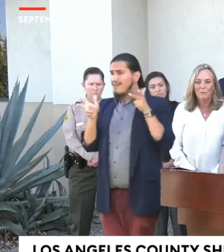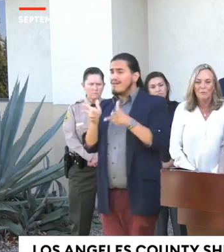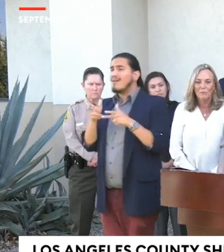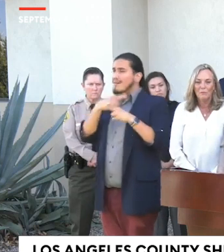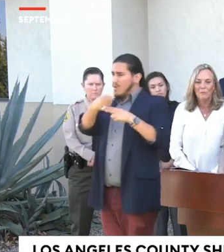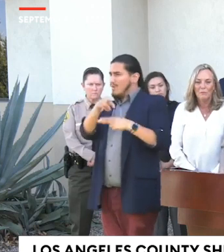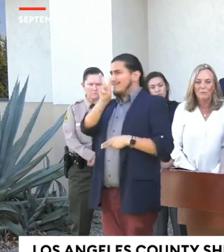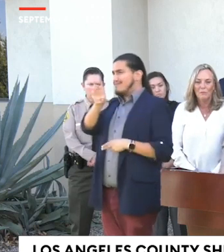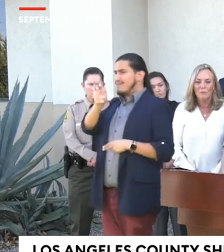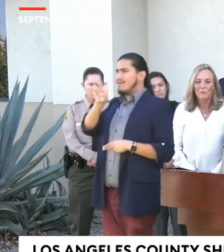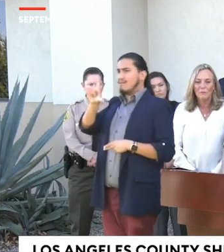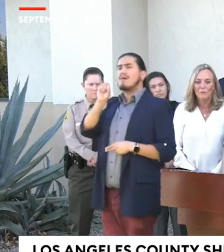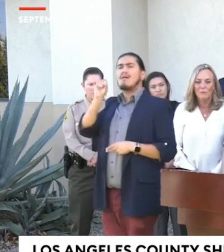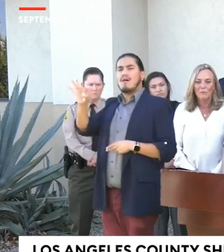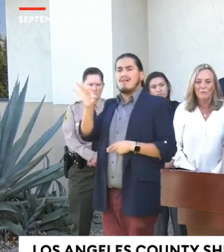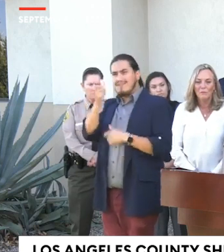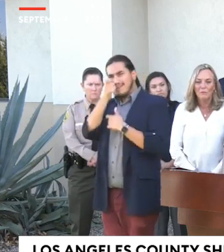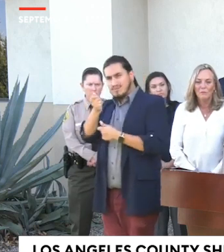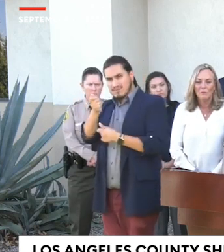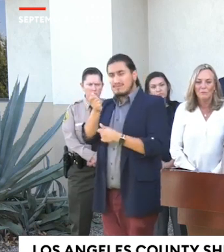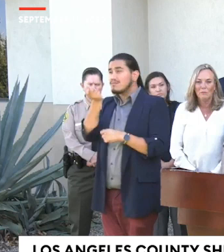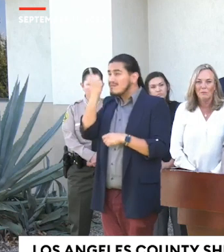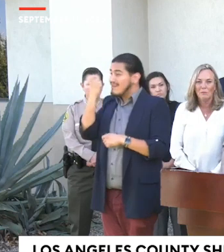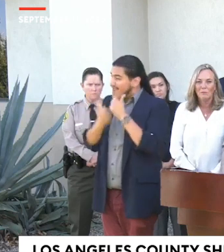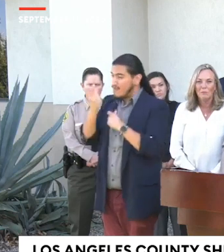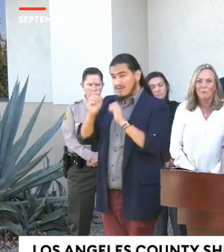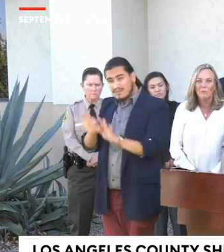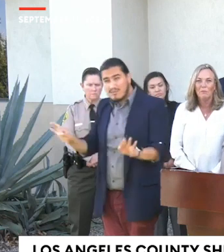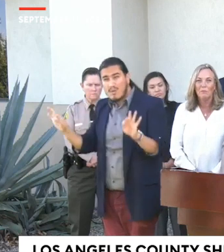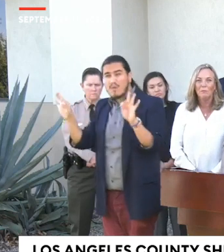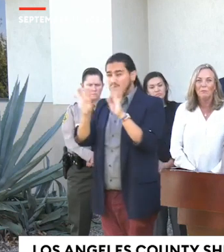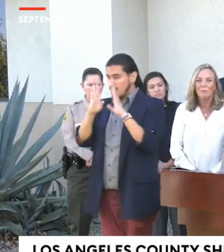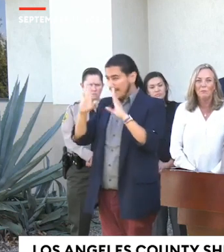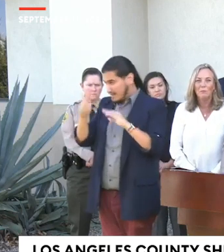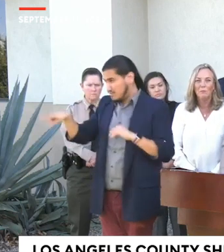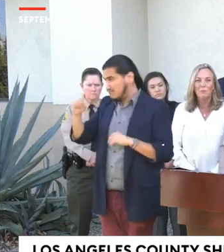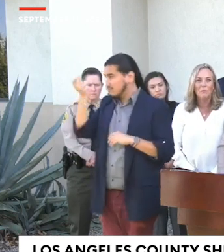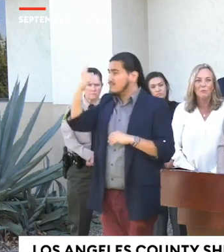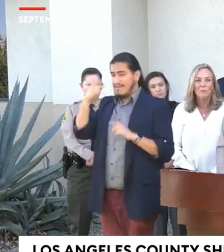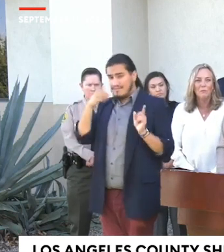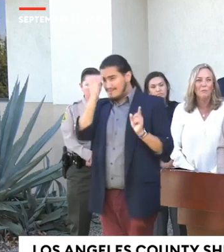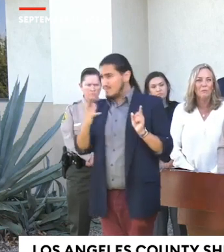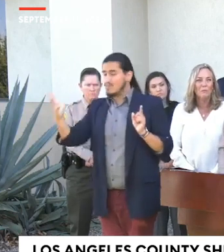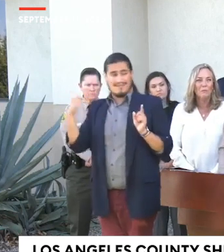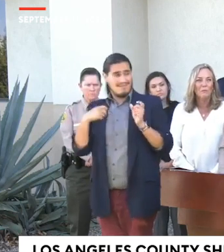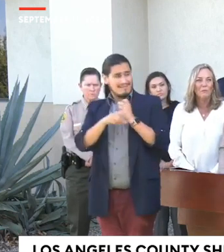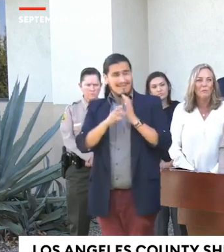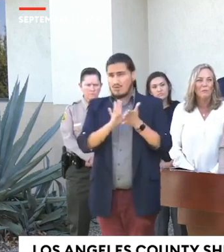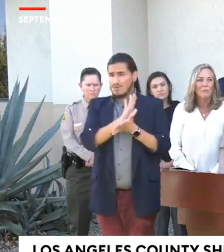calling it a vehicle of interest. And I need everybody to pay attention to what the vehicle looks like in the video. I have a